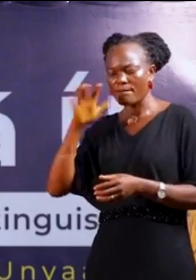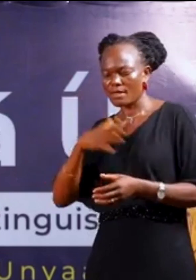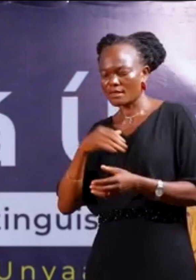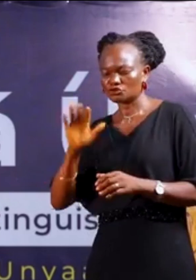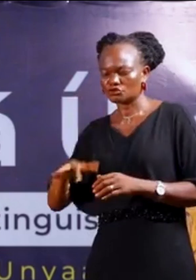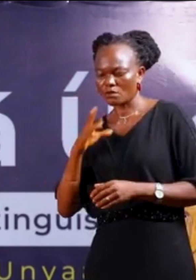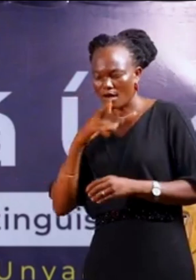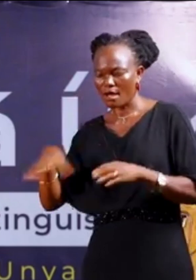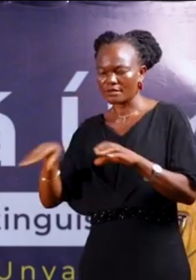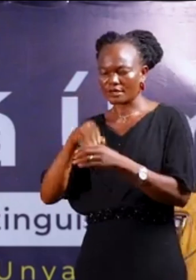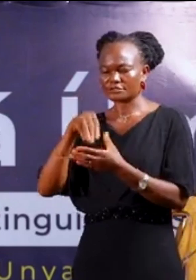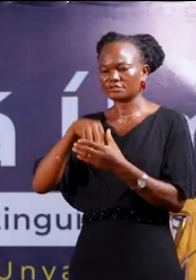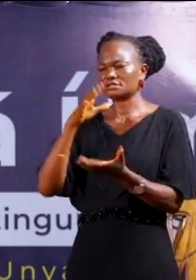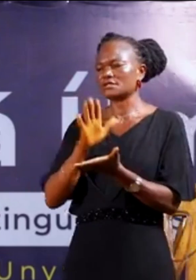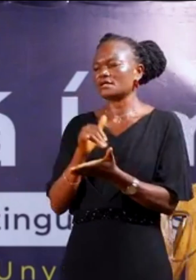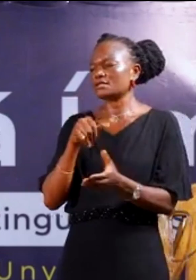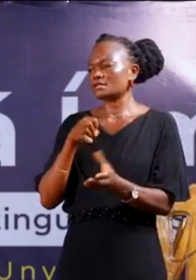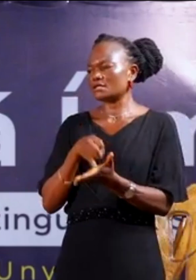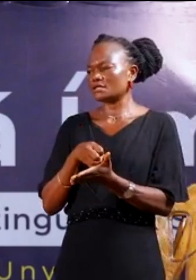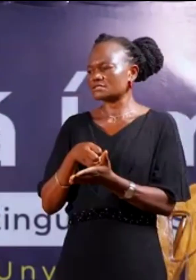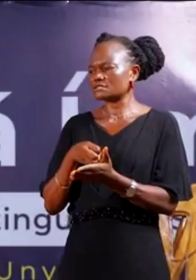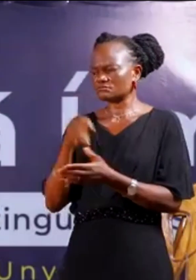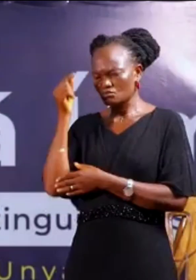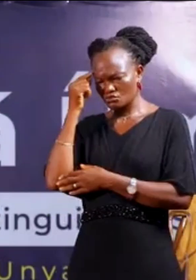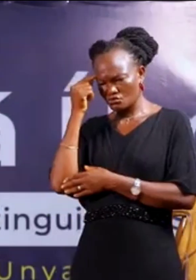it. Thus, we have